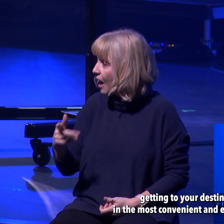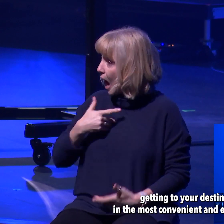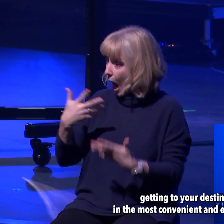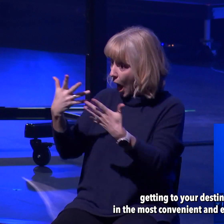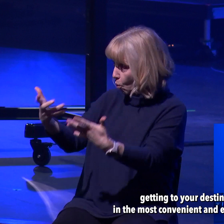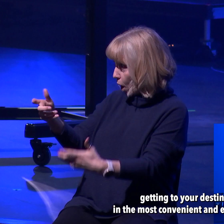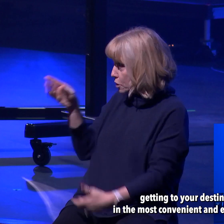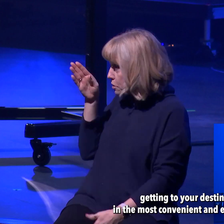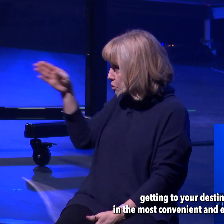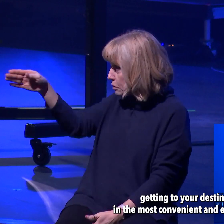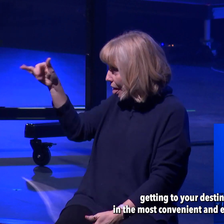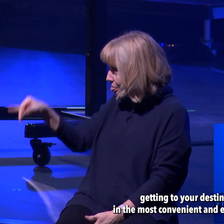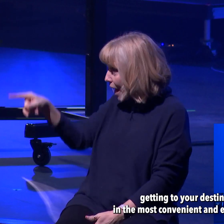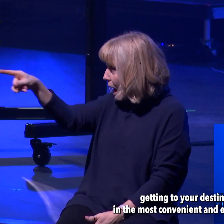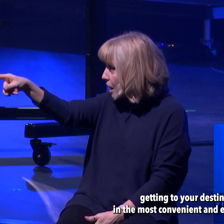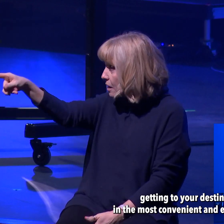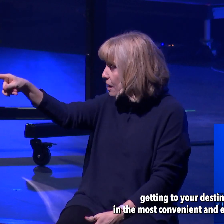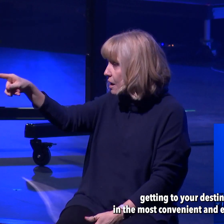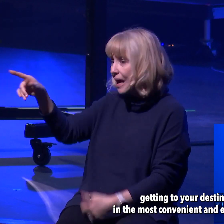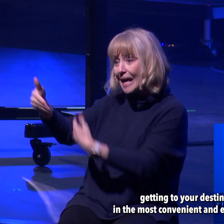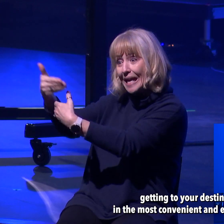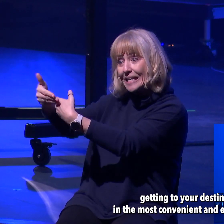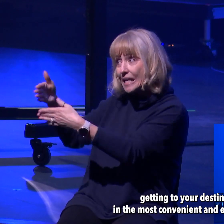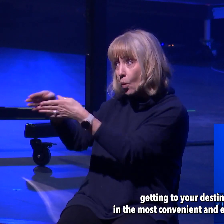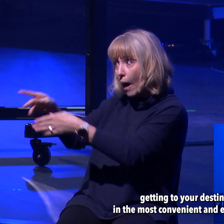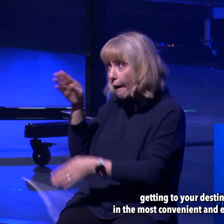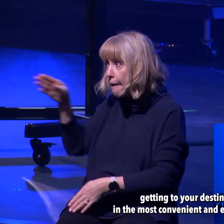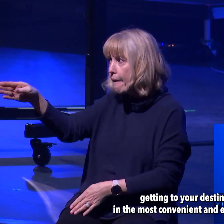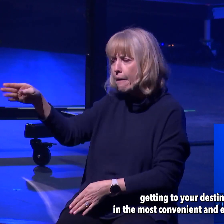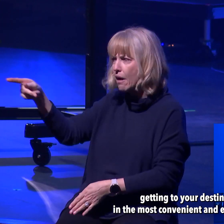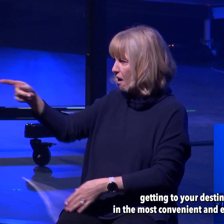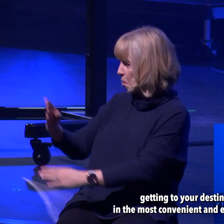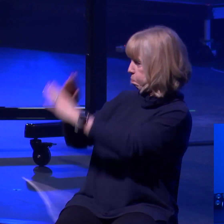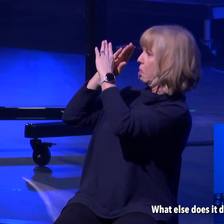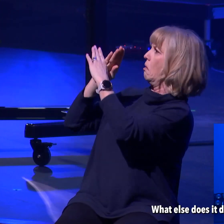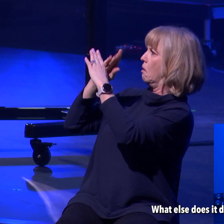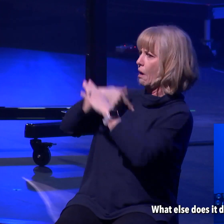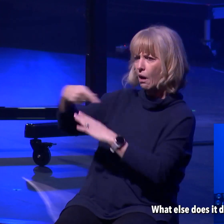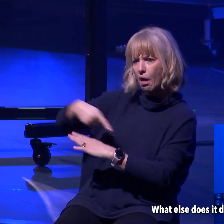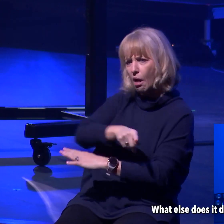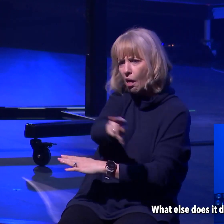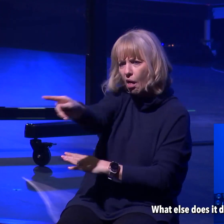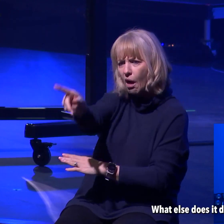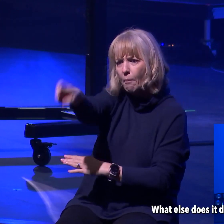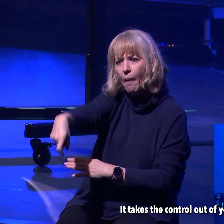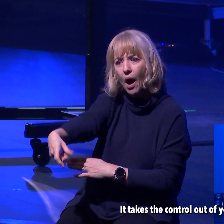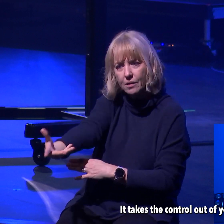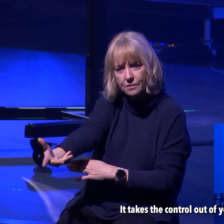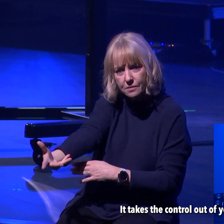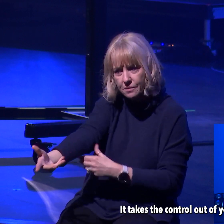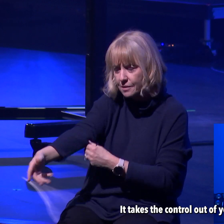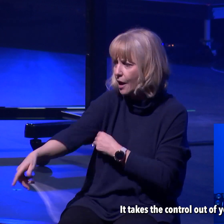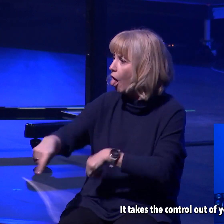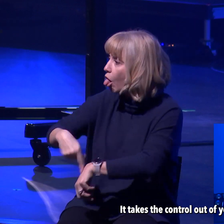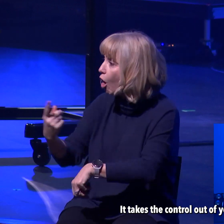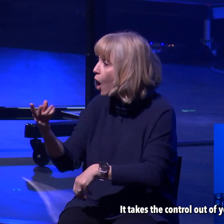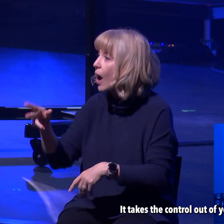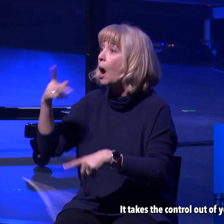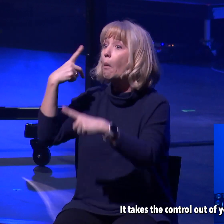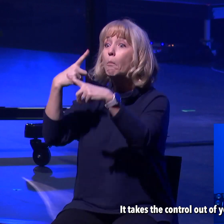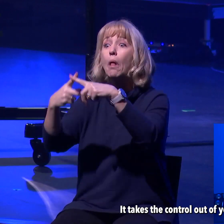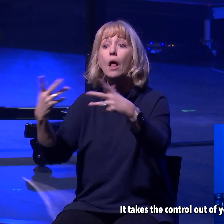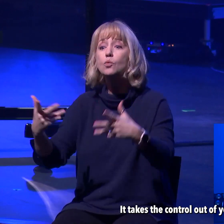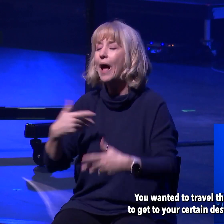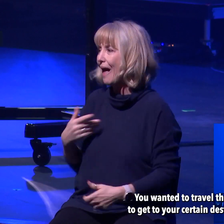from getting to your destination in the most convenient and efficient way. What else does it do? It takes the control out